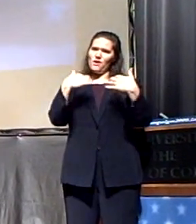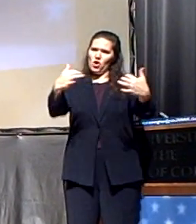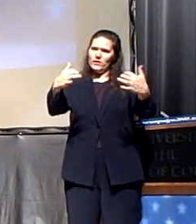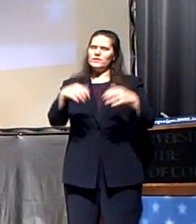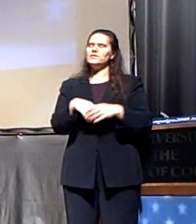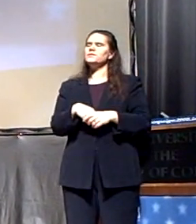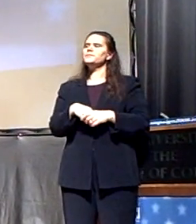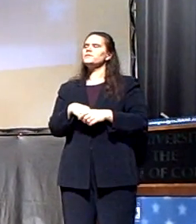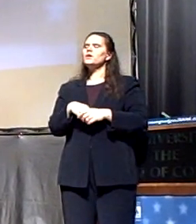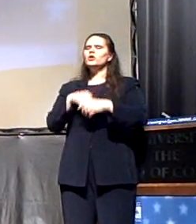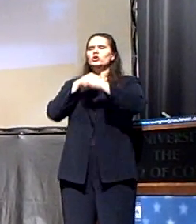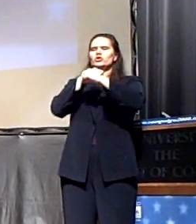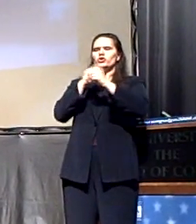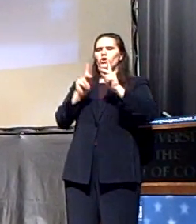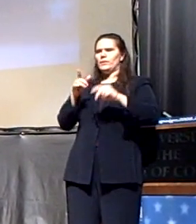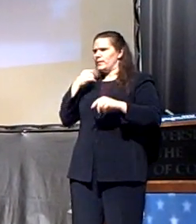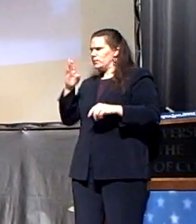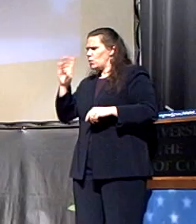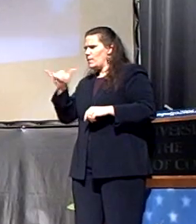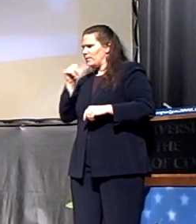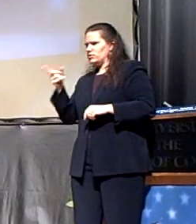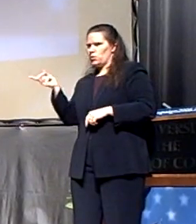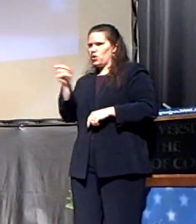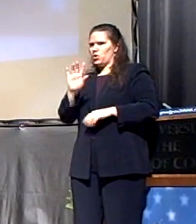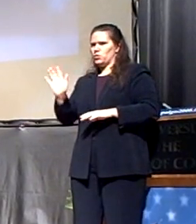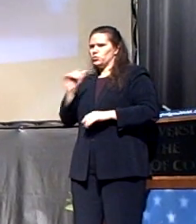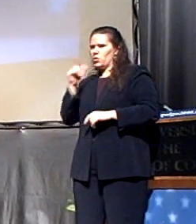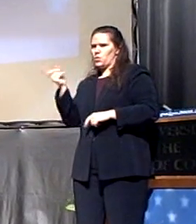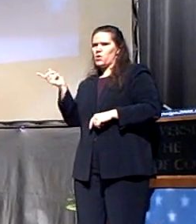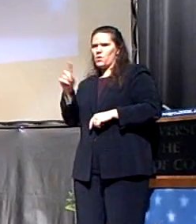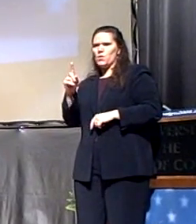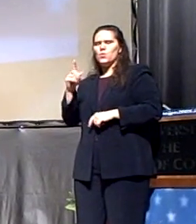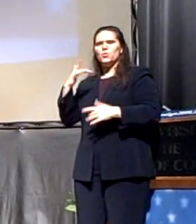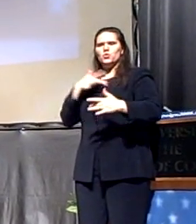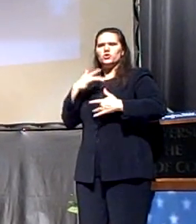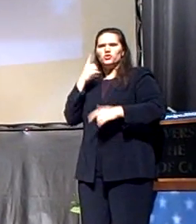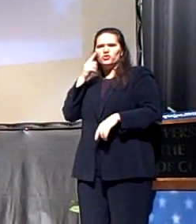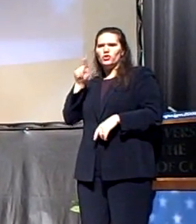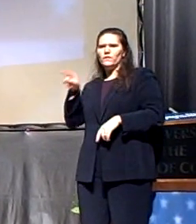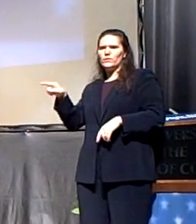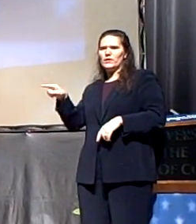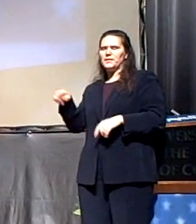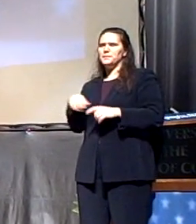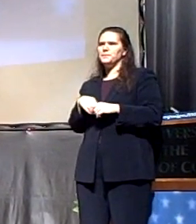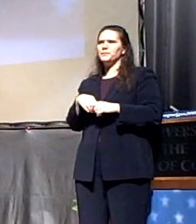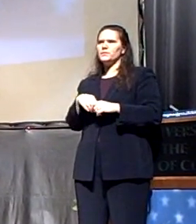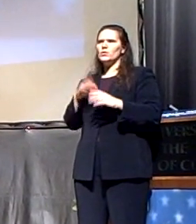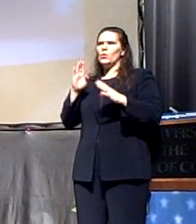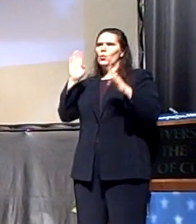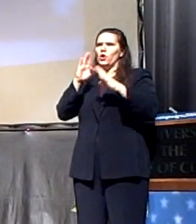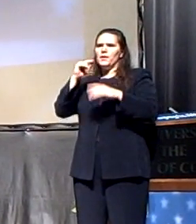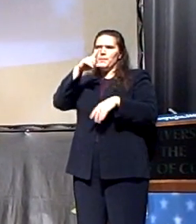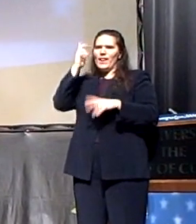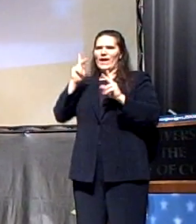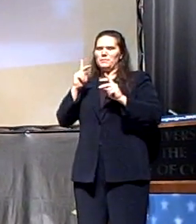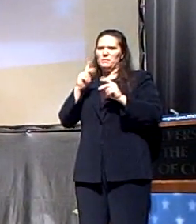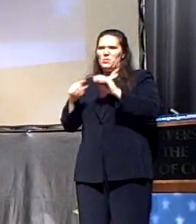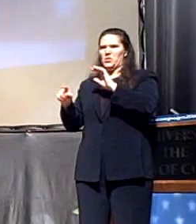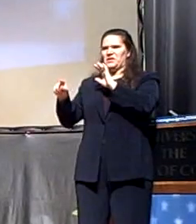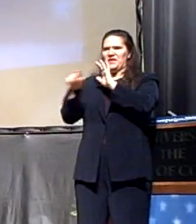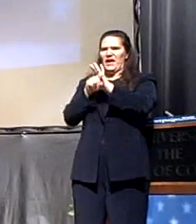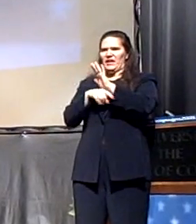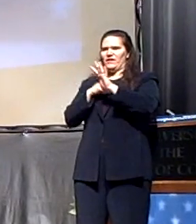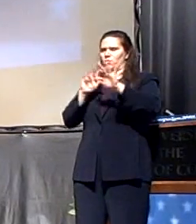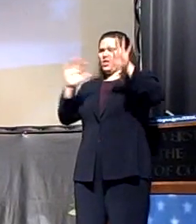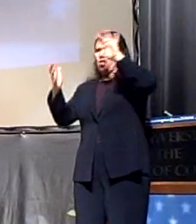security people told Bobby not to go. They were worried that the blacks would respond negatively, and the